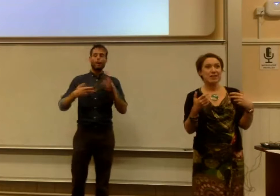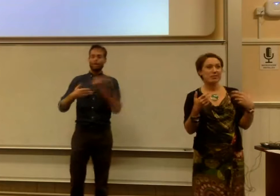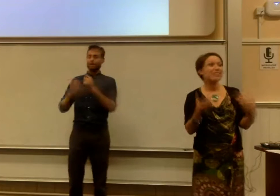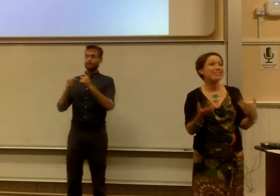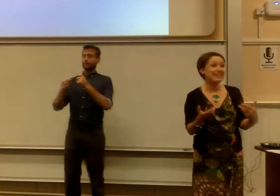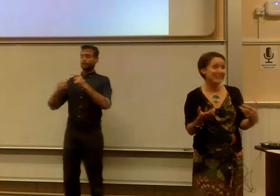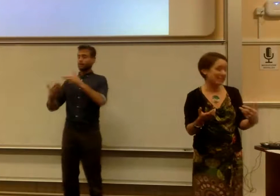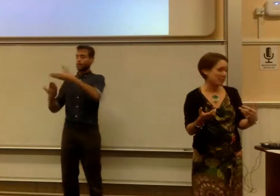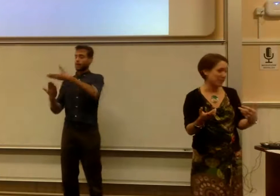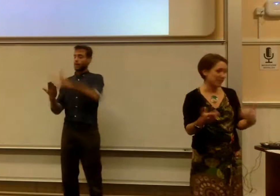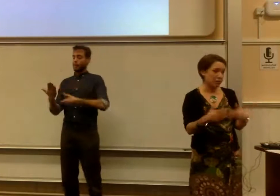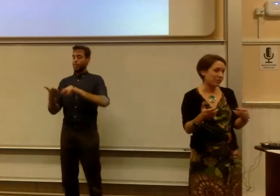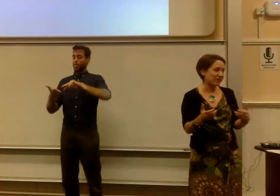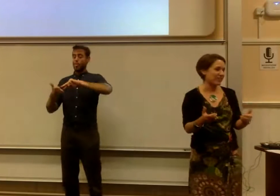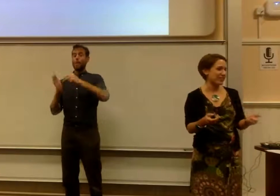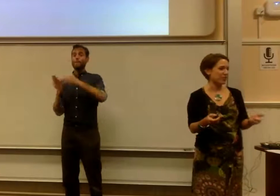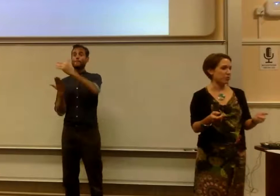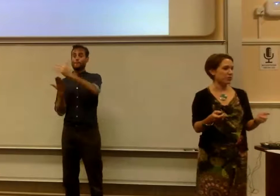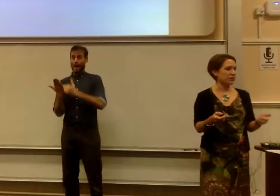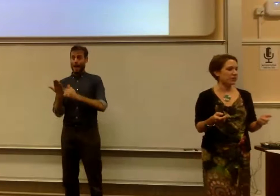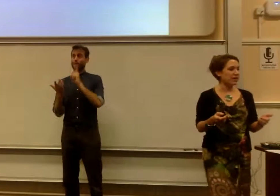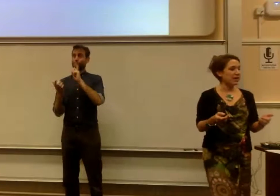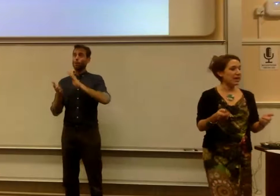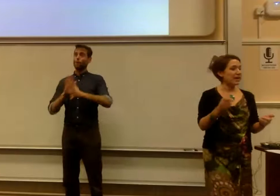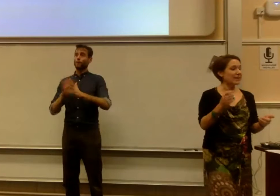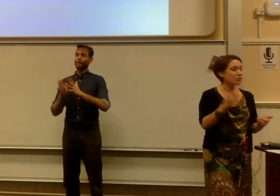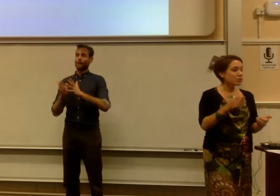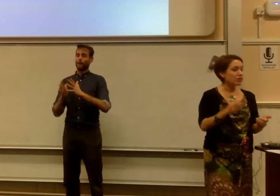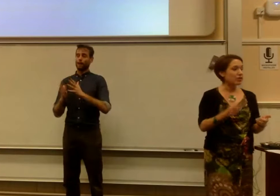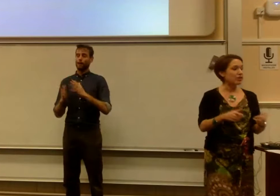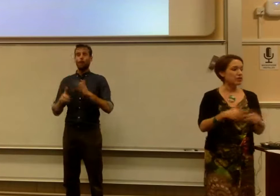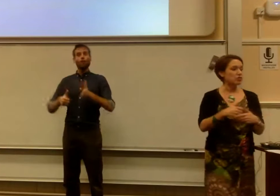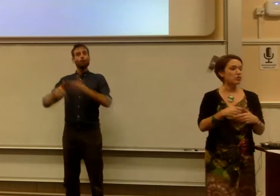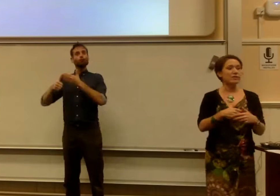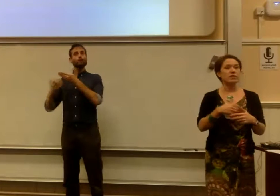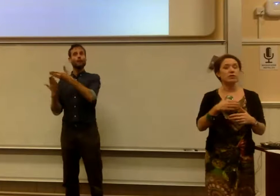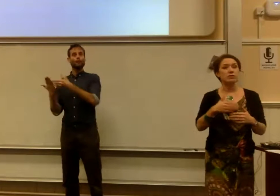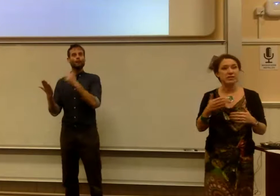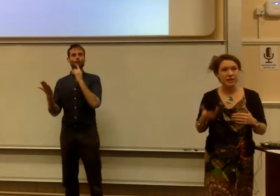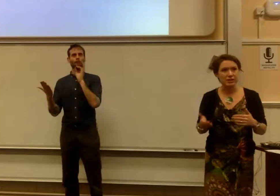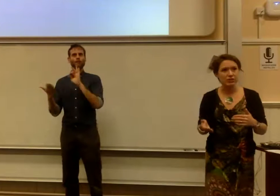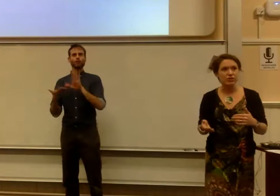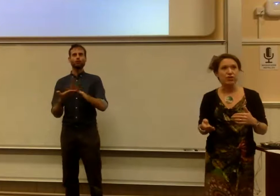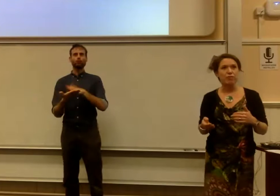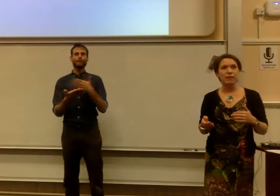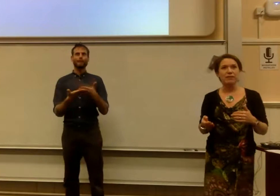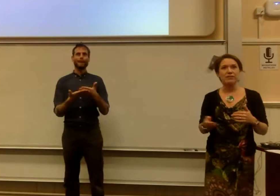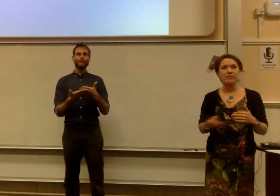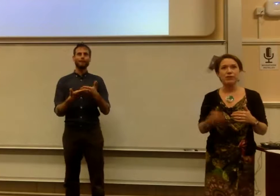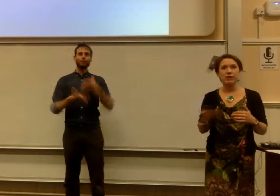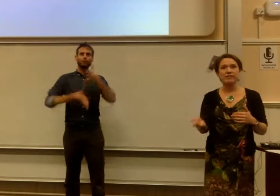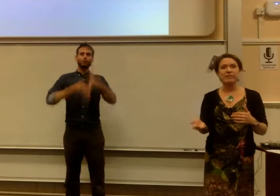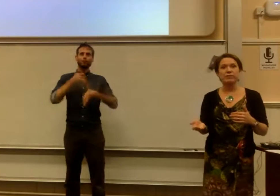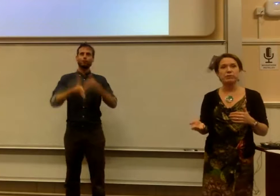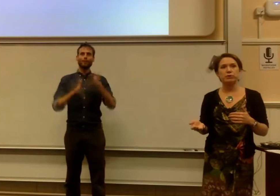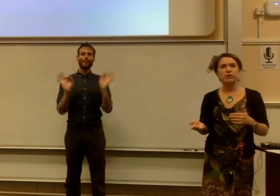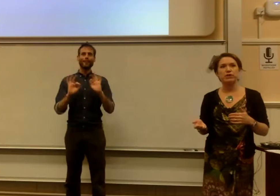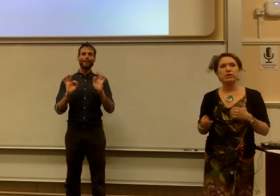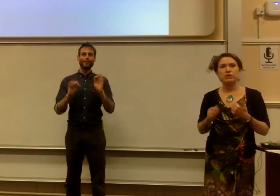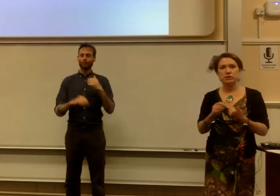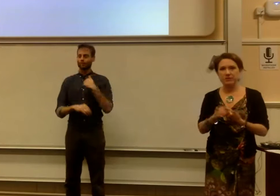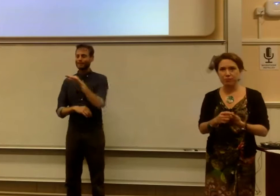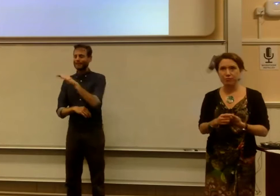be translated into BSL. It wasn't in the original bill. And also ensuring that consultation on draft plans is fully